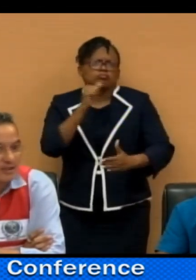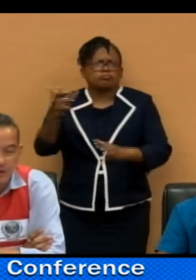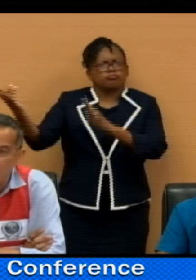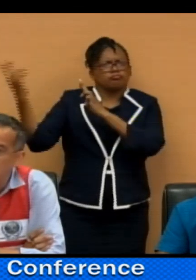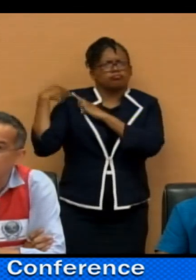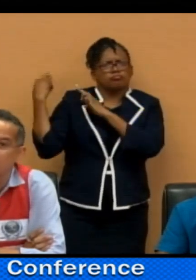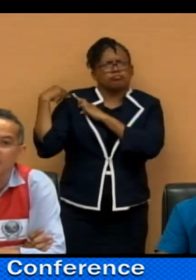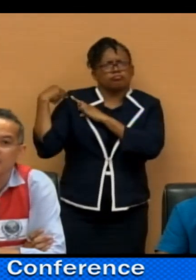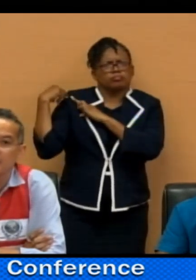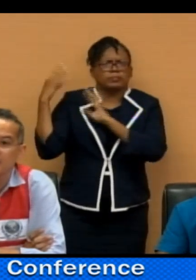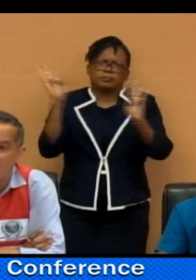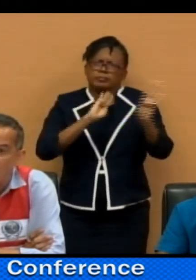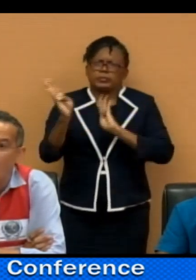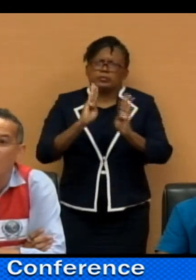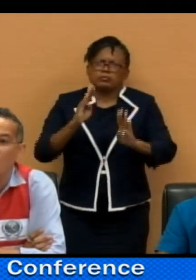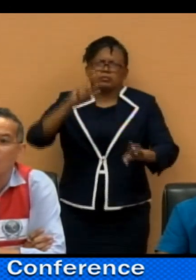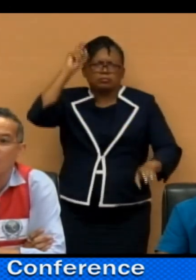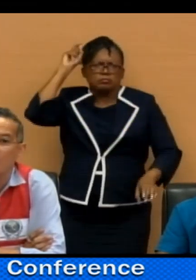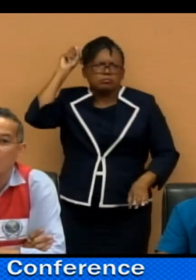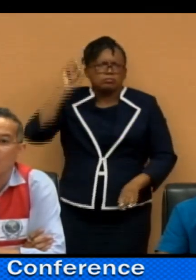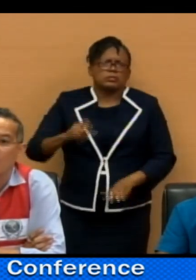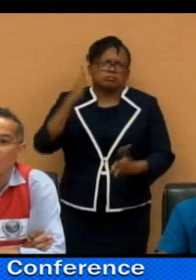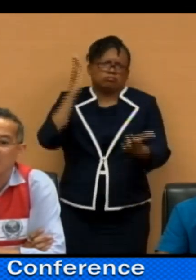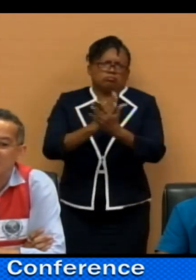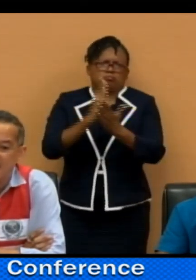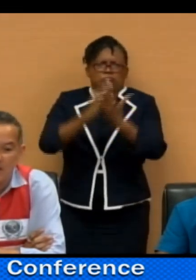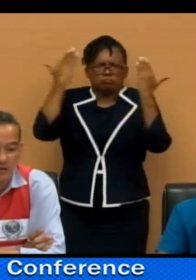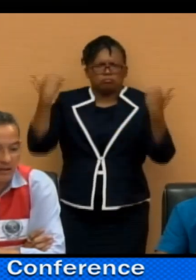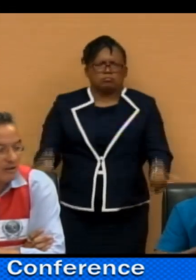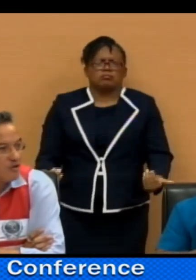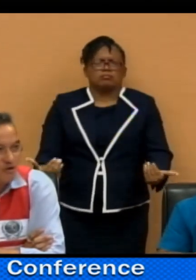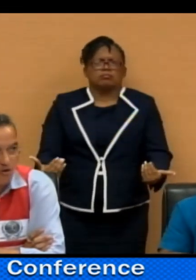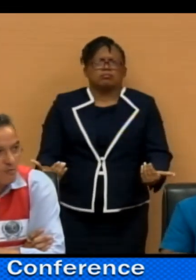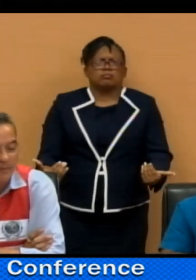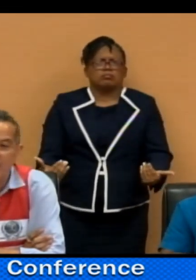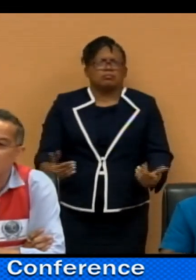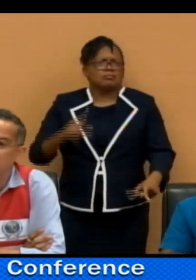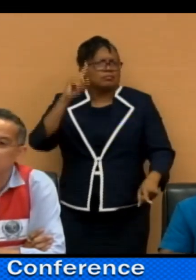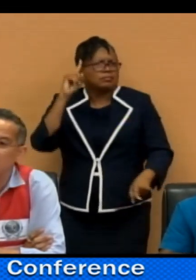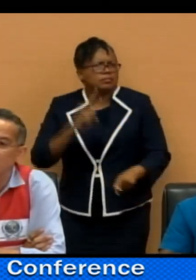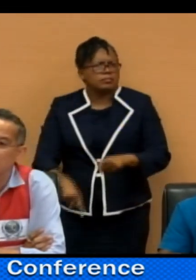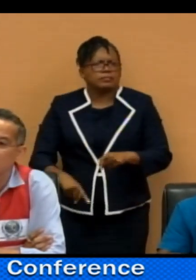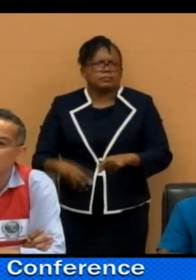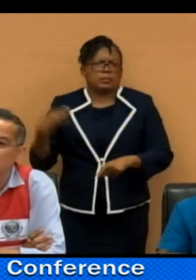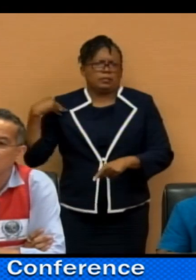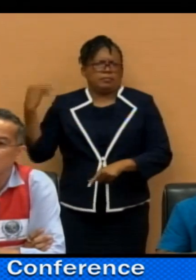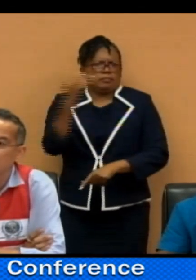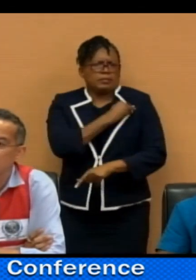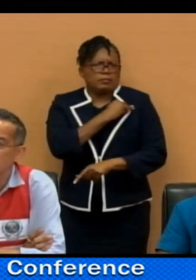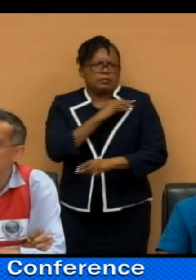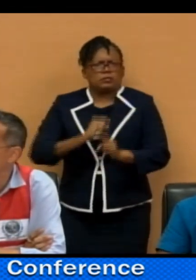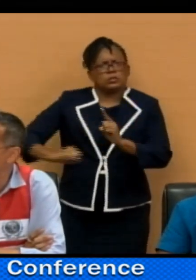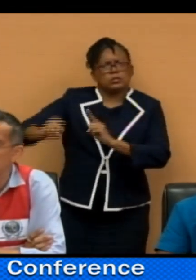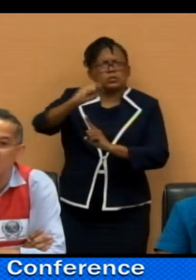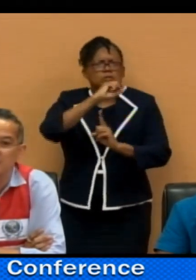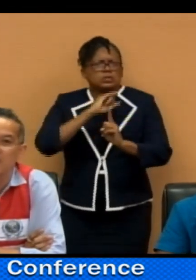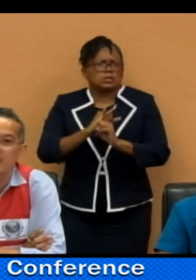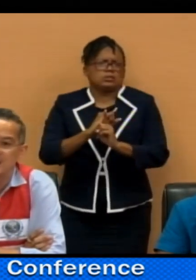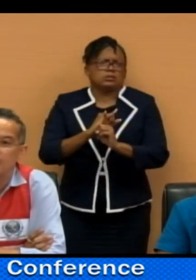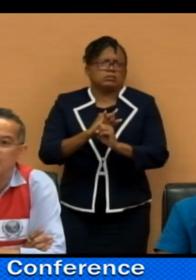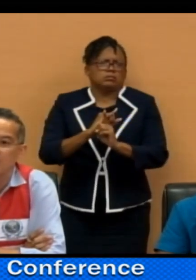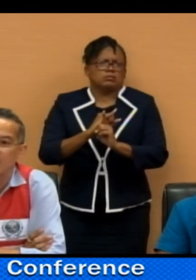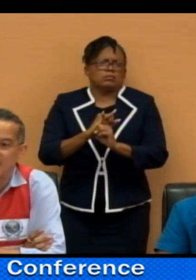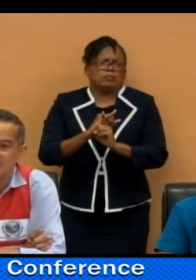It has to end now. We cannot, no member of our society must consider themselves